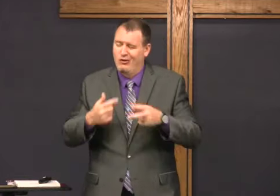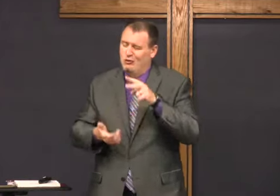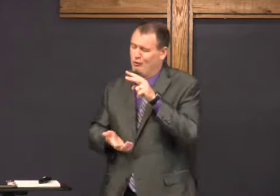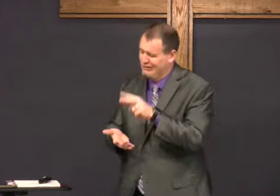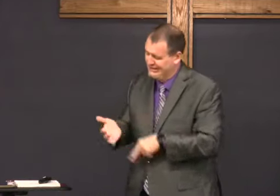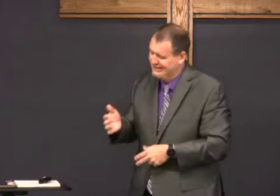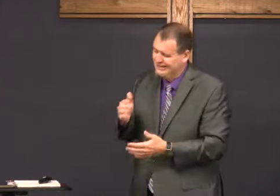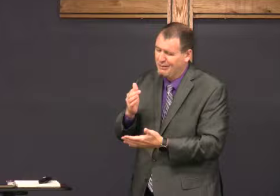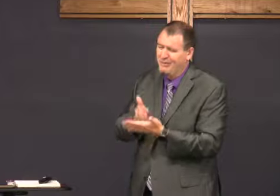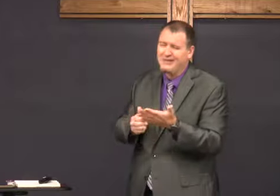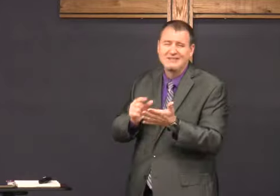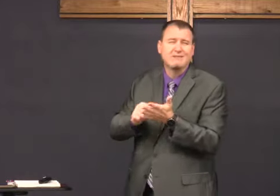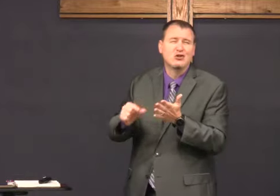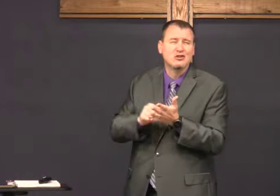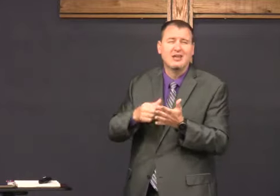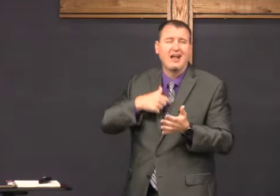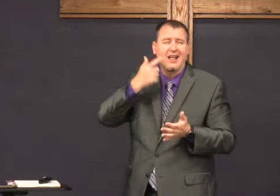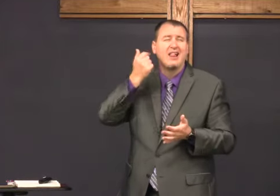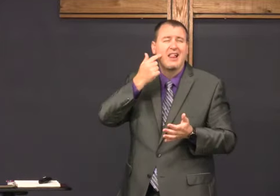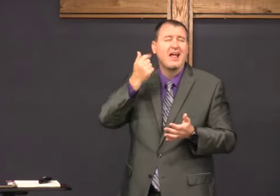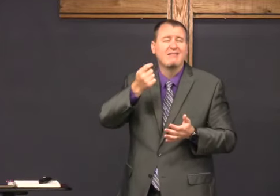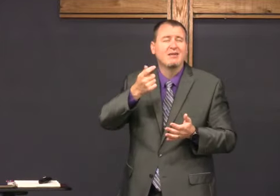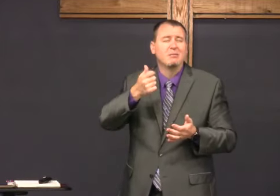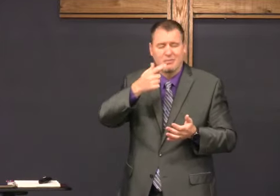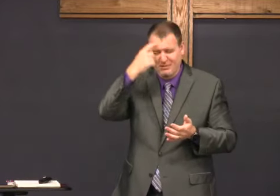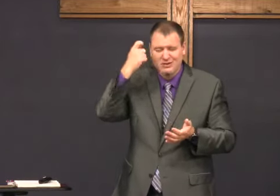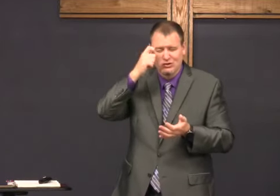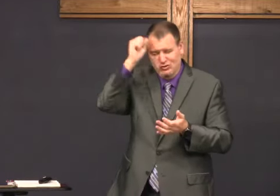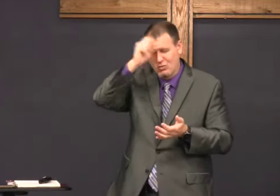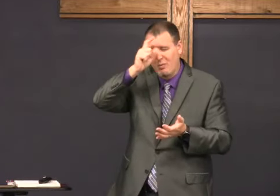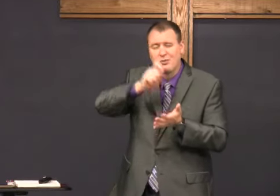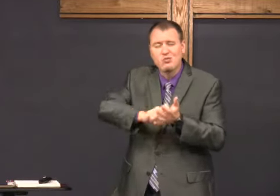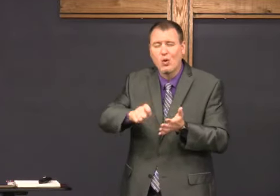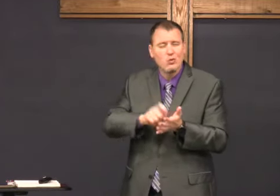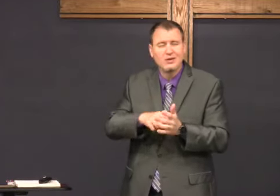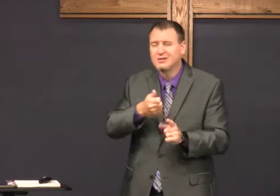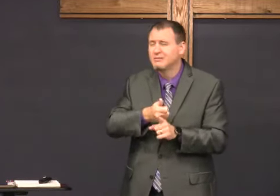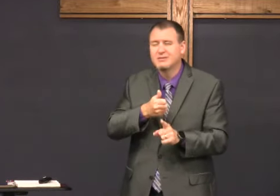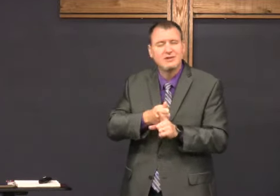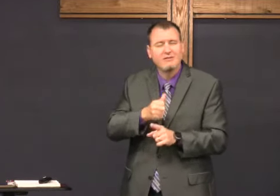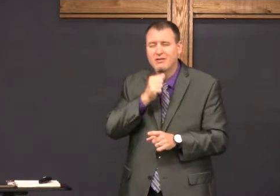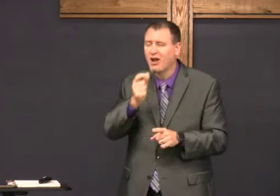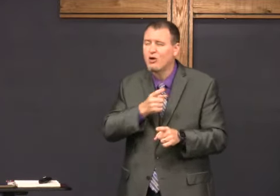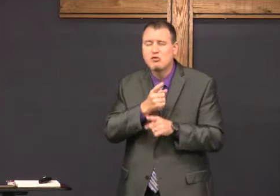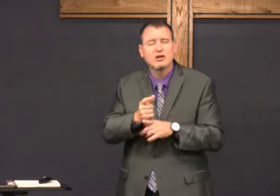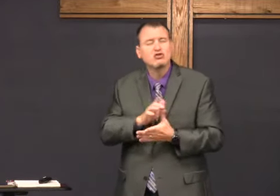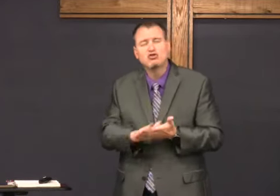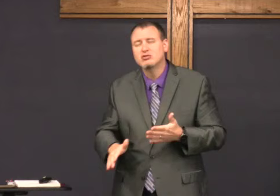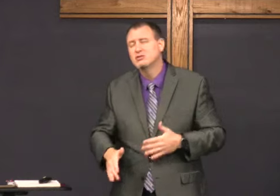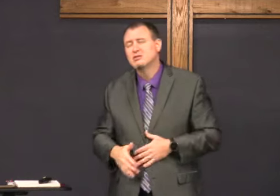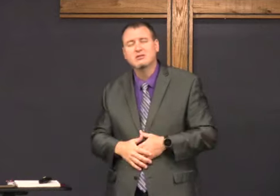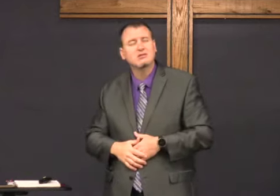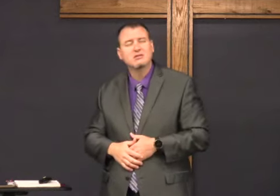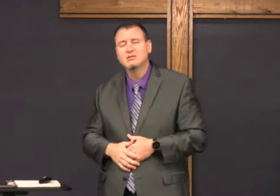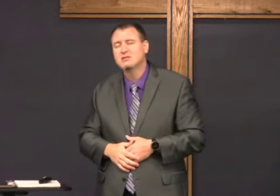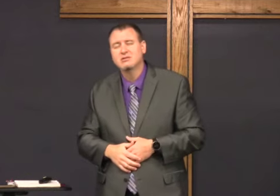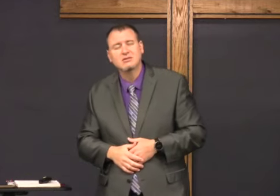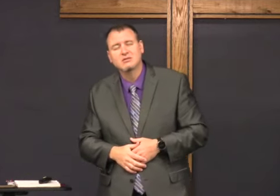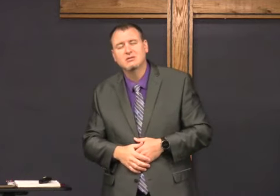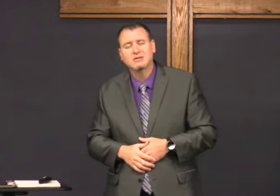No one is righteous. I read this and sometimes I laugh a little bit because Solomon wrote about himself being not